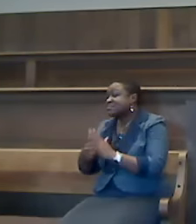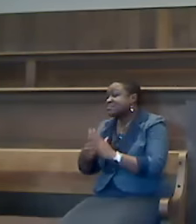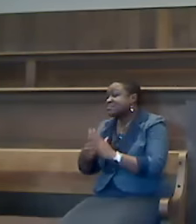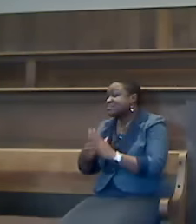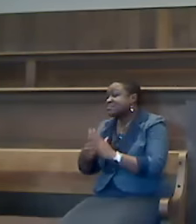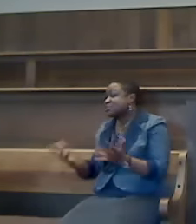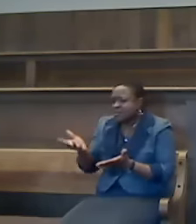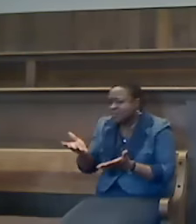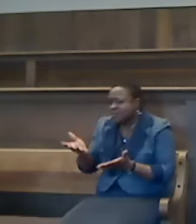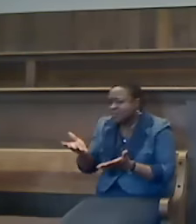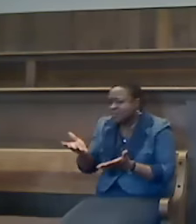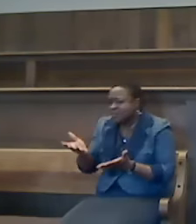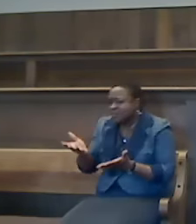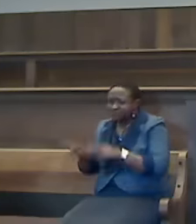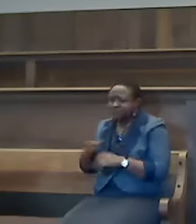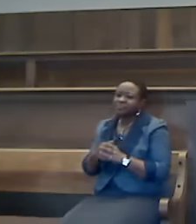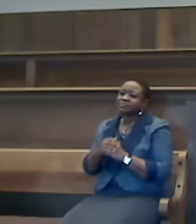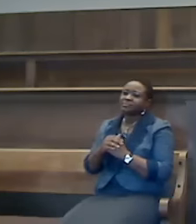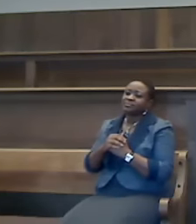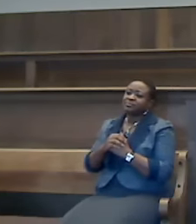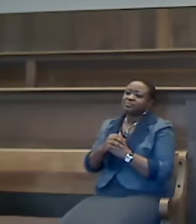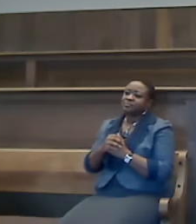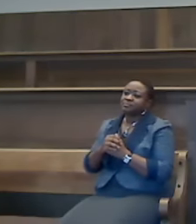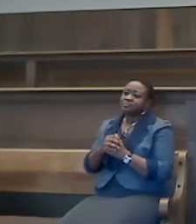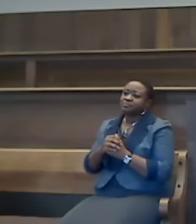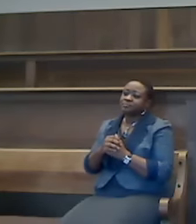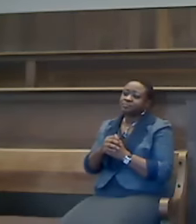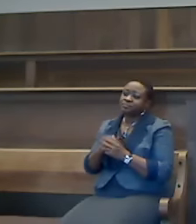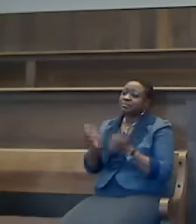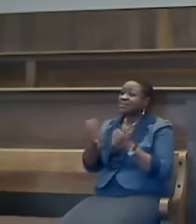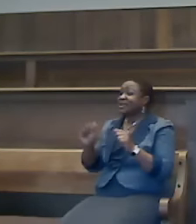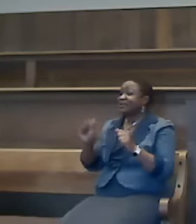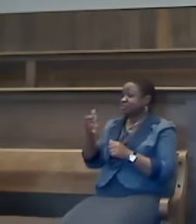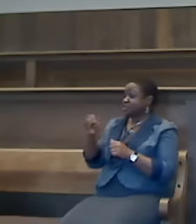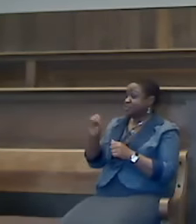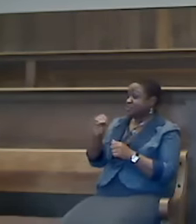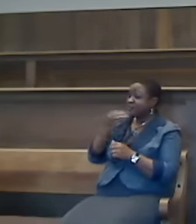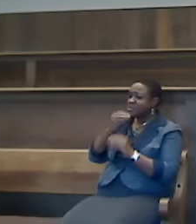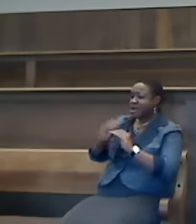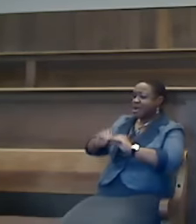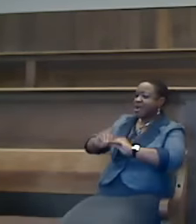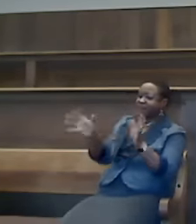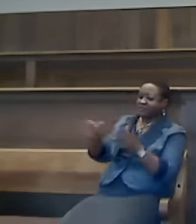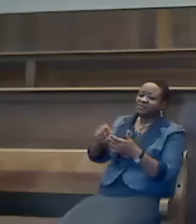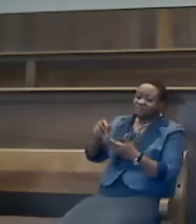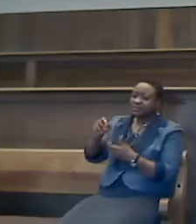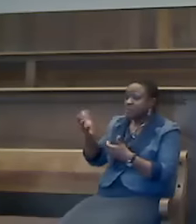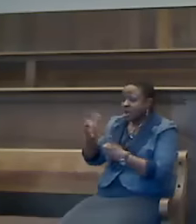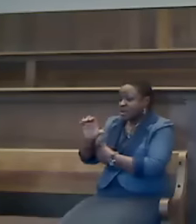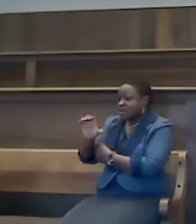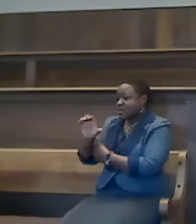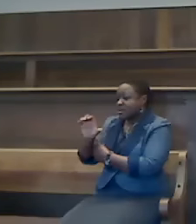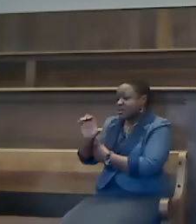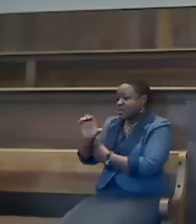That means we need to avoid the, obviously genetically modified foods. I believe that's canola,